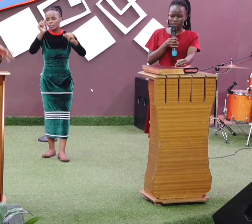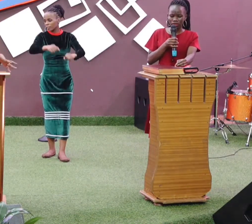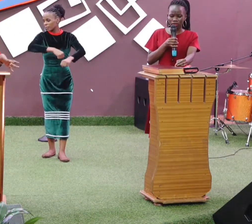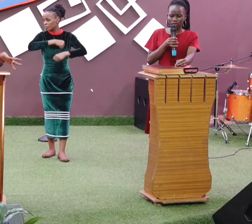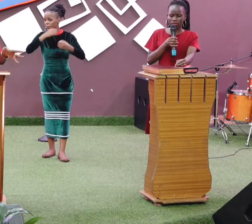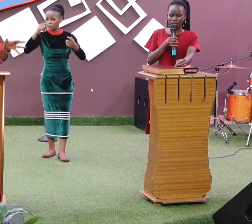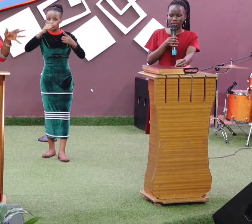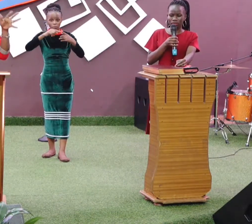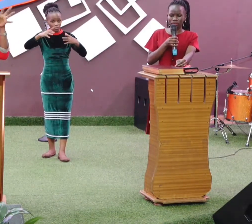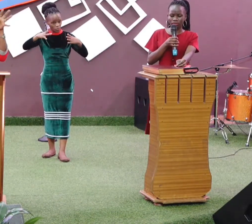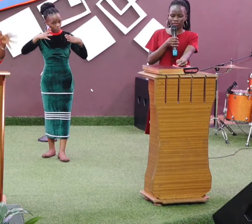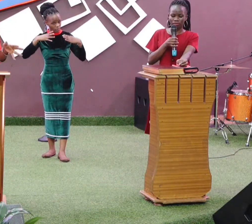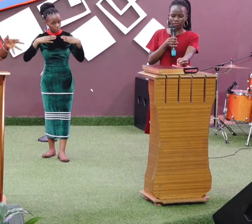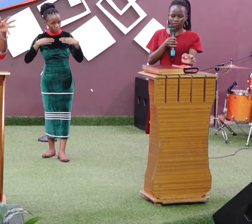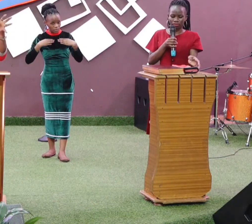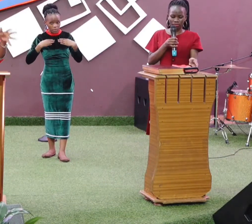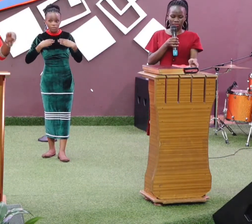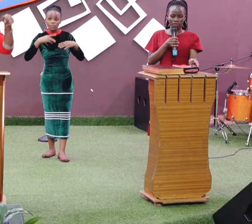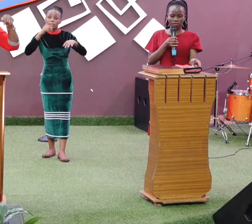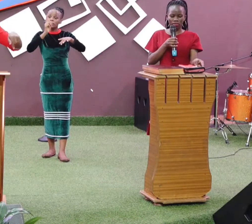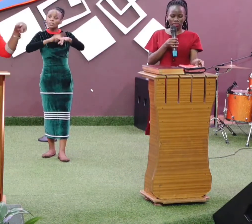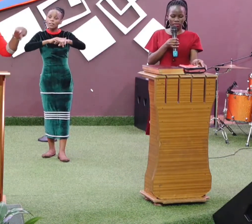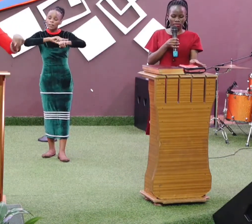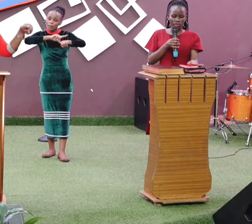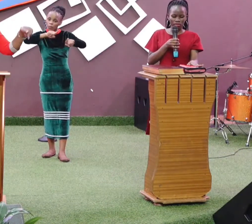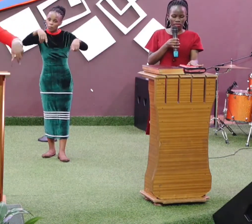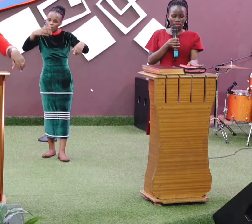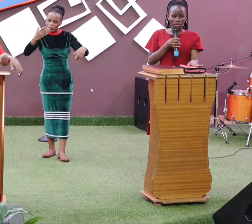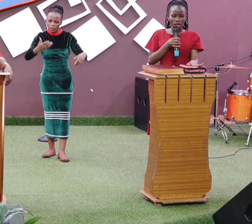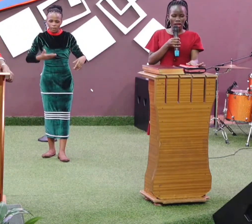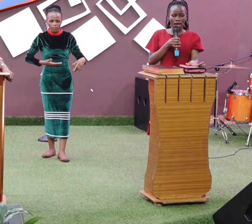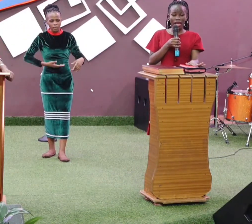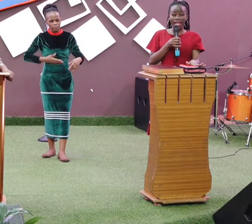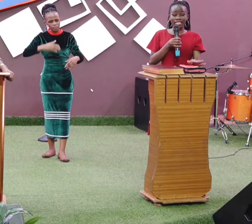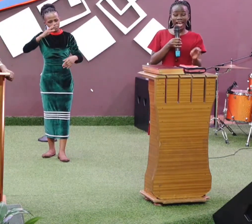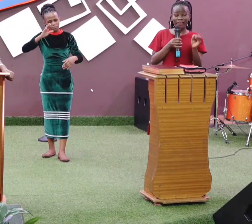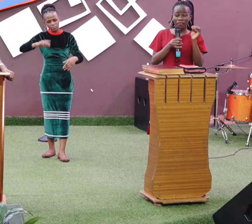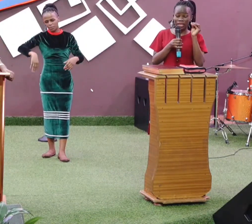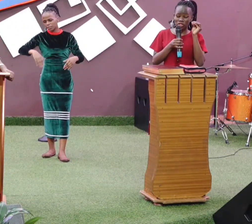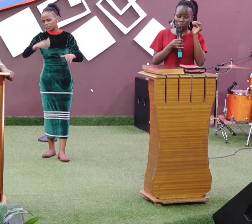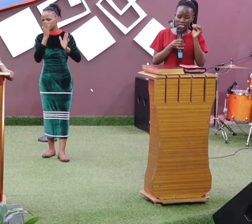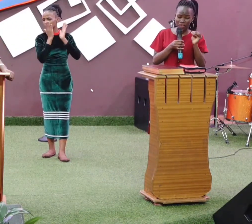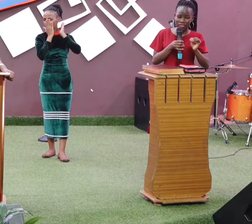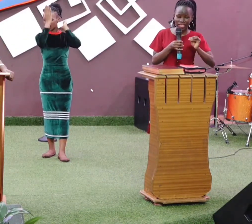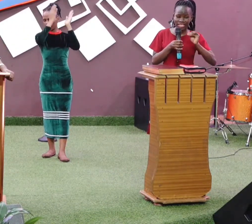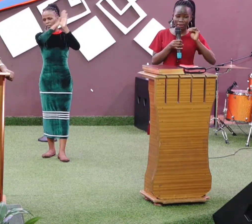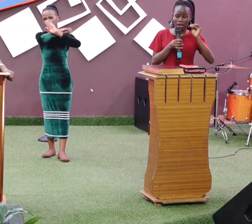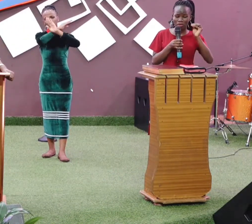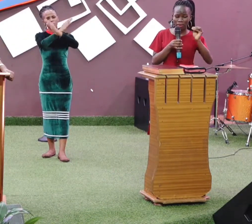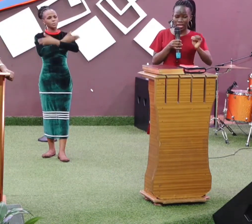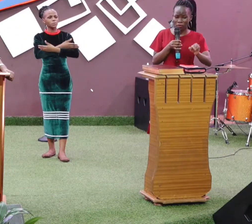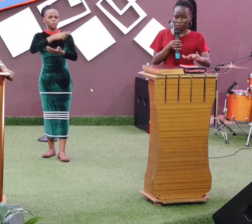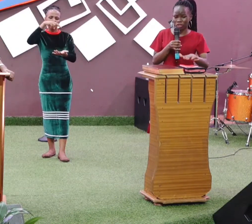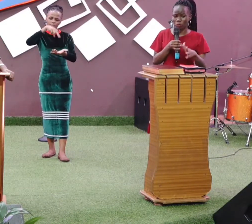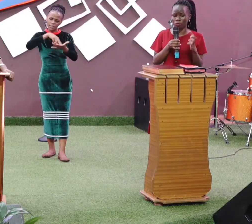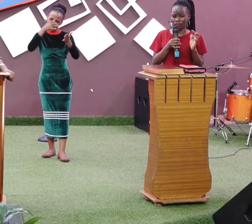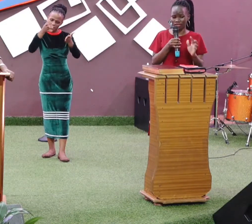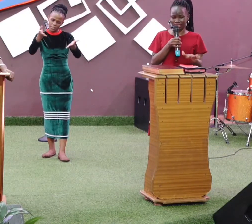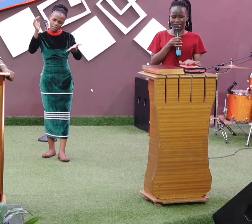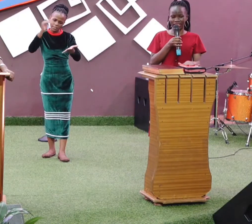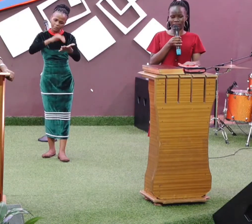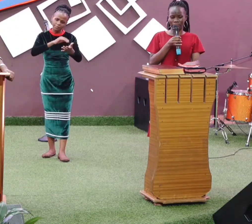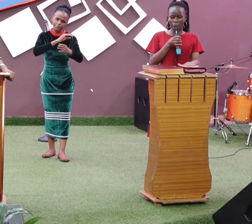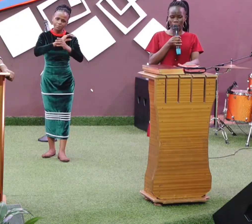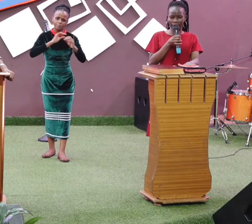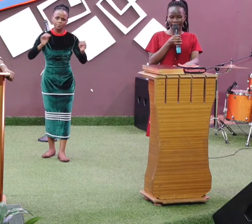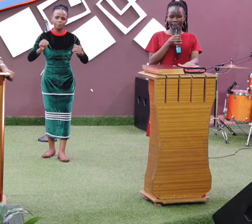nti ekiseera kyetusigazza Bishop taliddamu kuyimirira wano ku kituuti. It's hard for me to believe that the time you're remaining with Bishop will